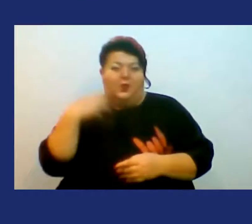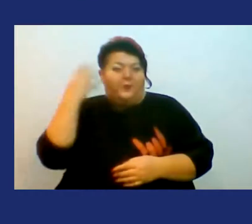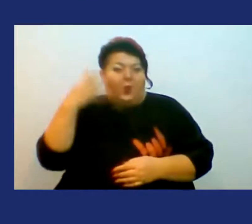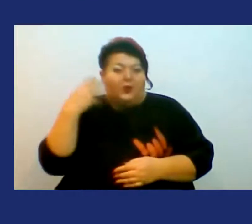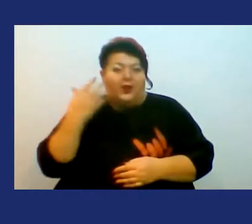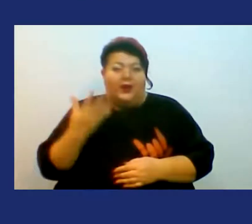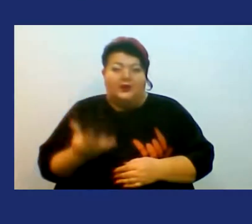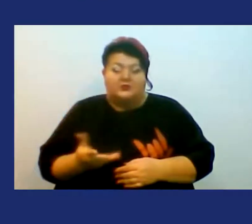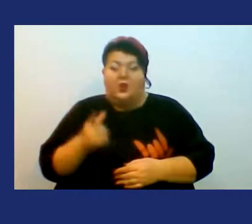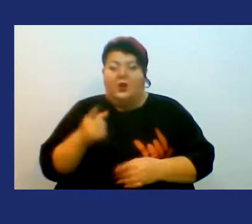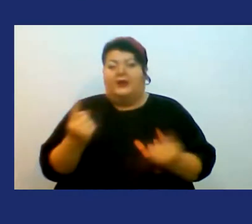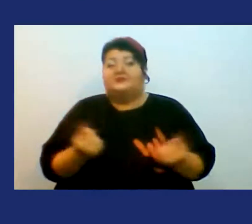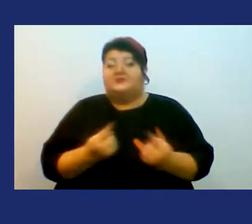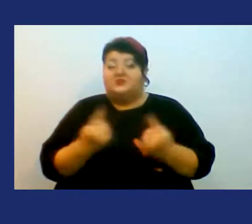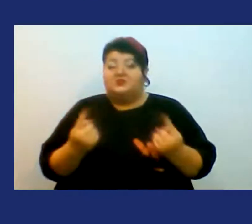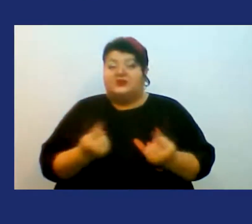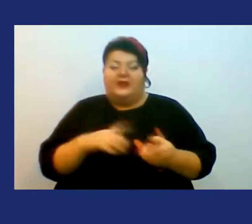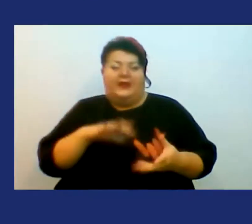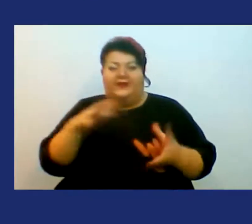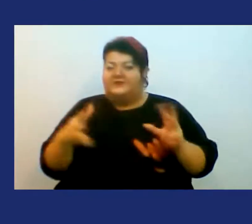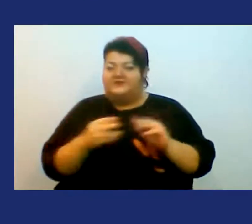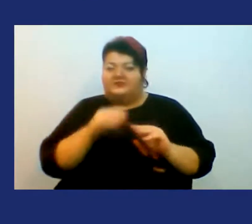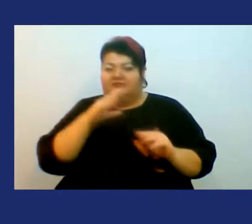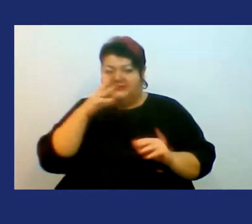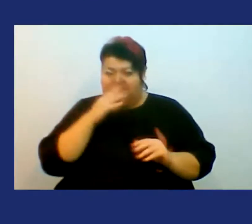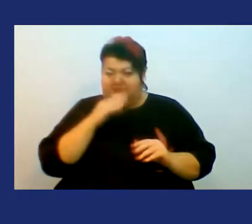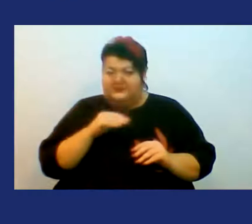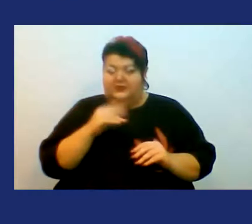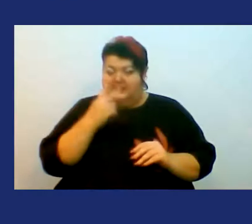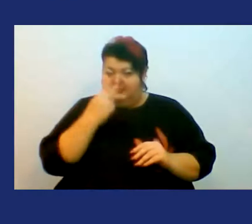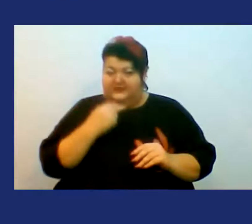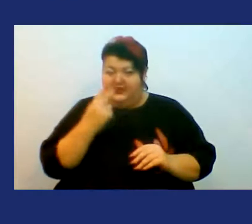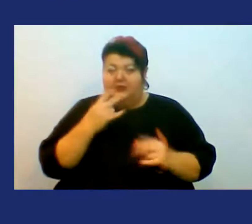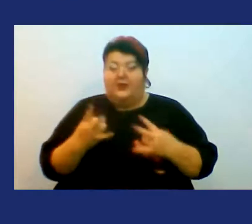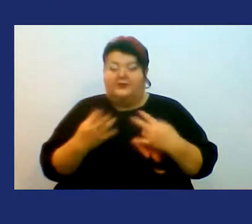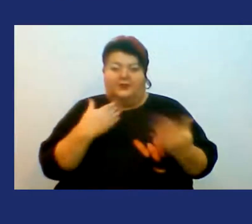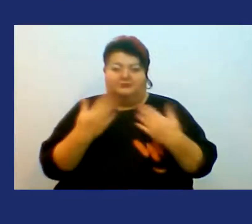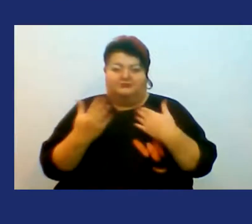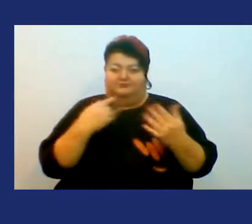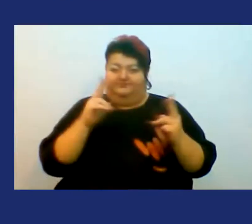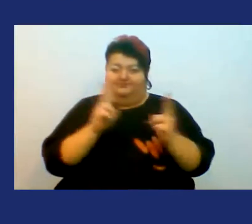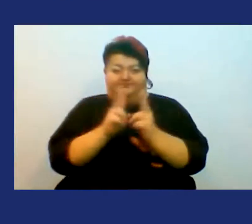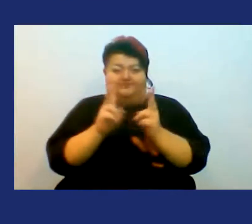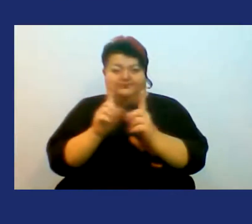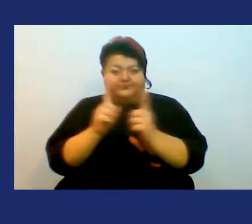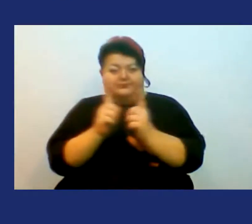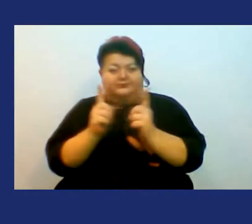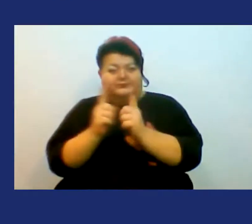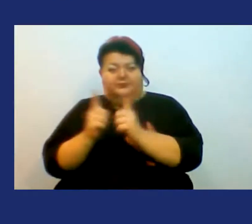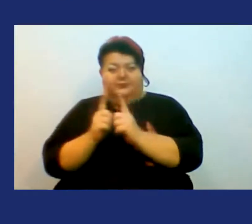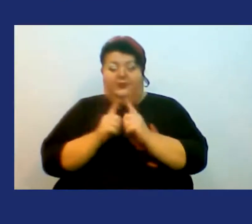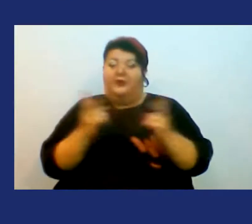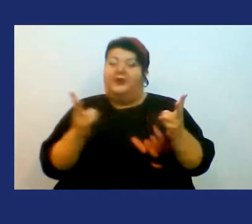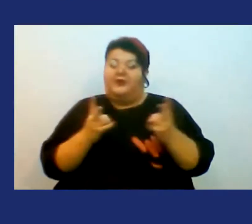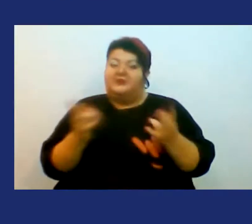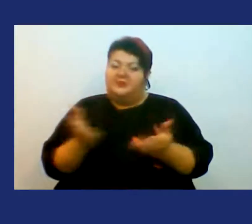challenge about finding new creative ways to raise money, new creative ways to get people together on